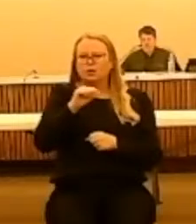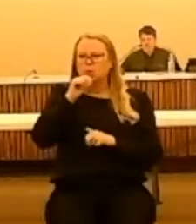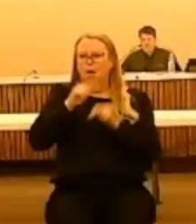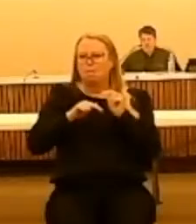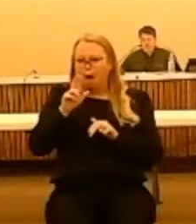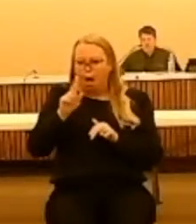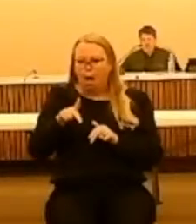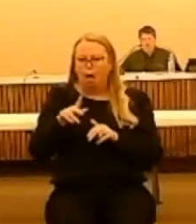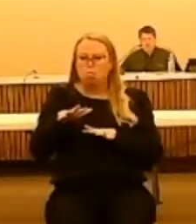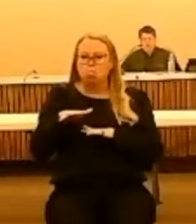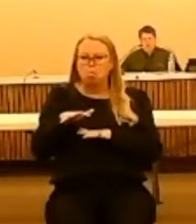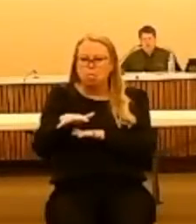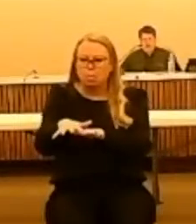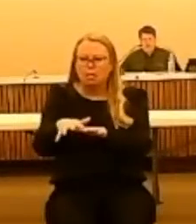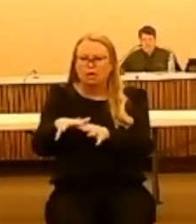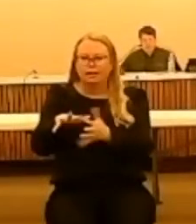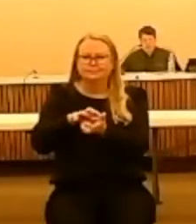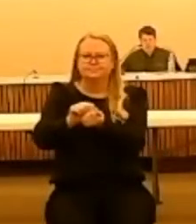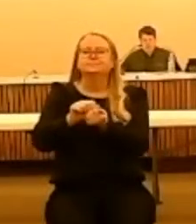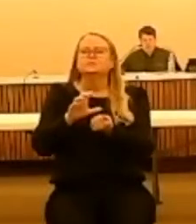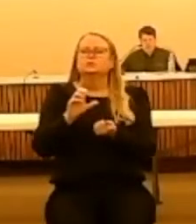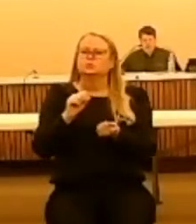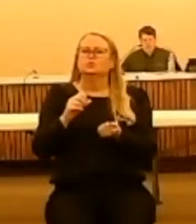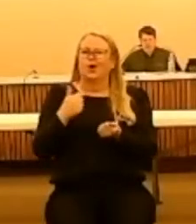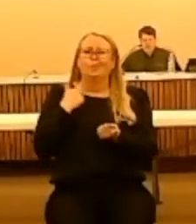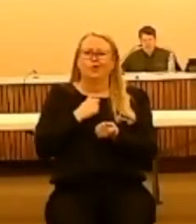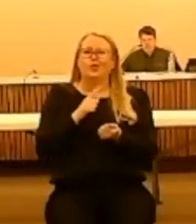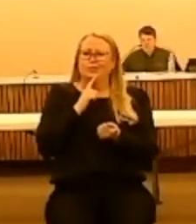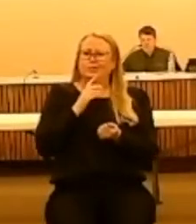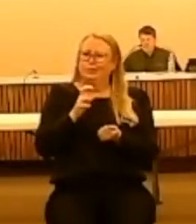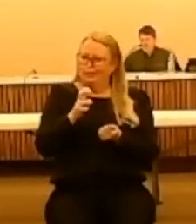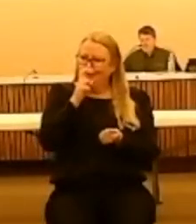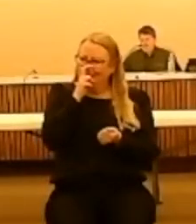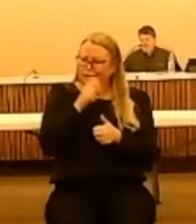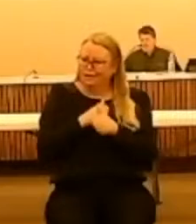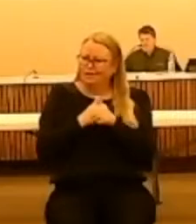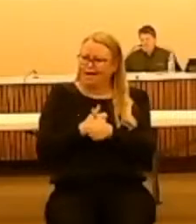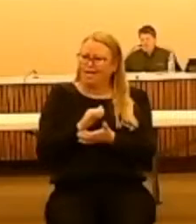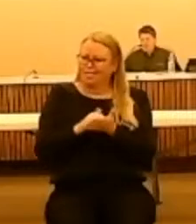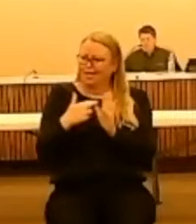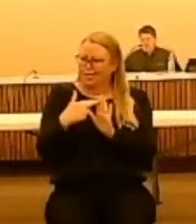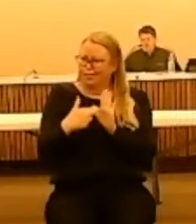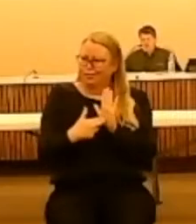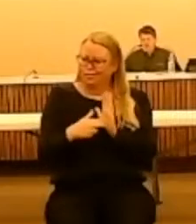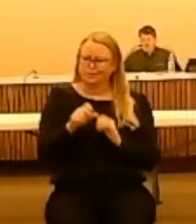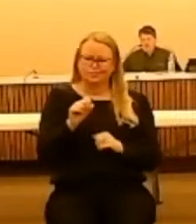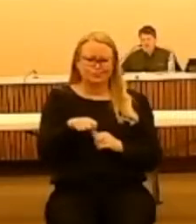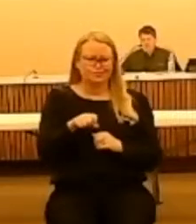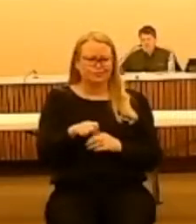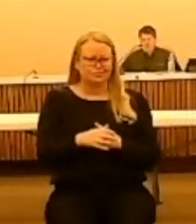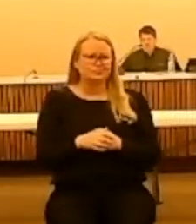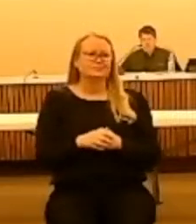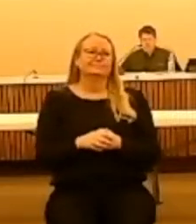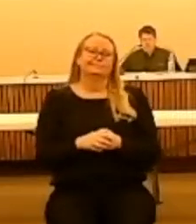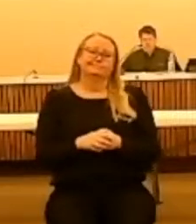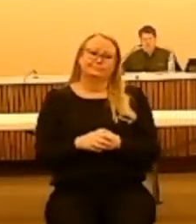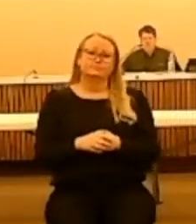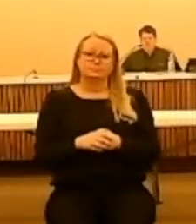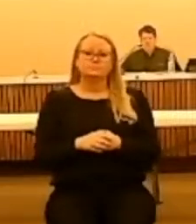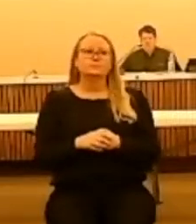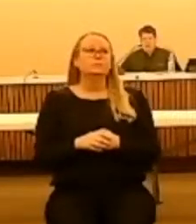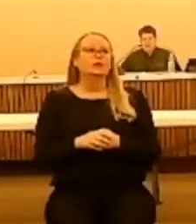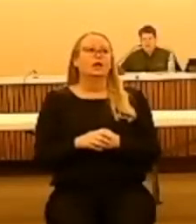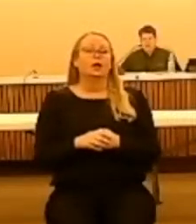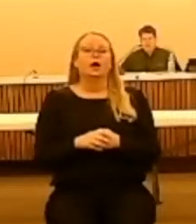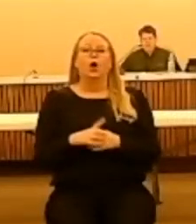creeks and things like that. So there's a lot of work that gets done in that regards. You know, one of the things our town does is we do